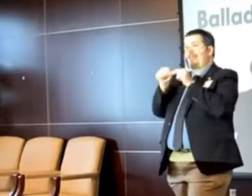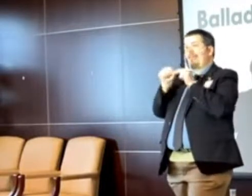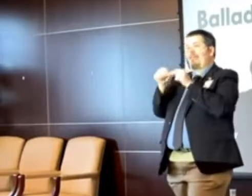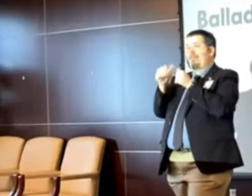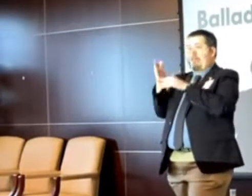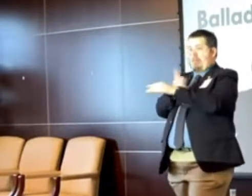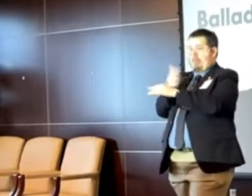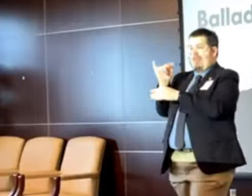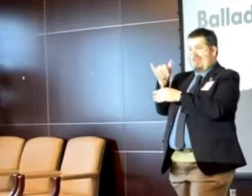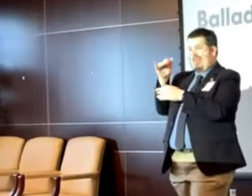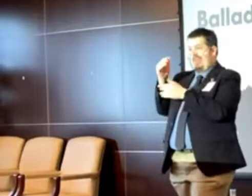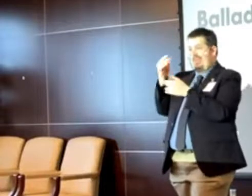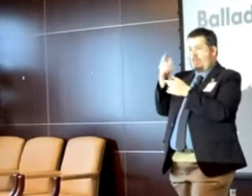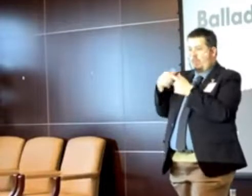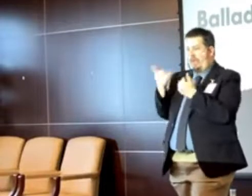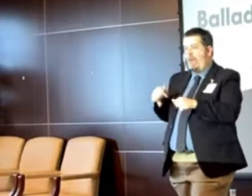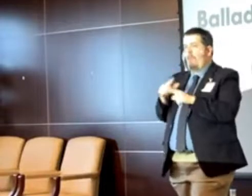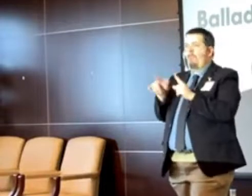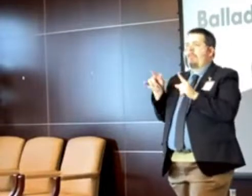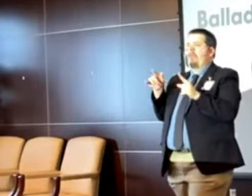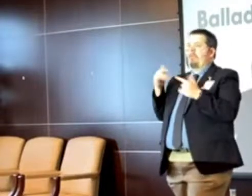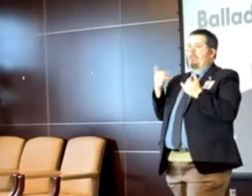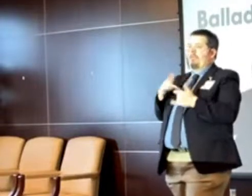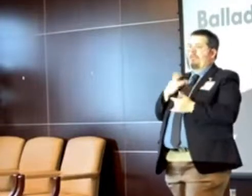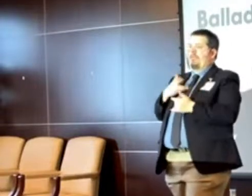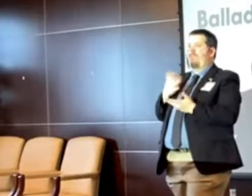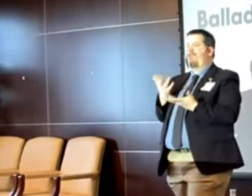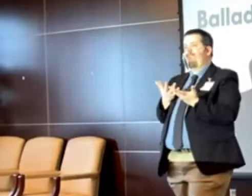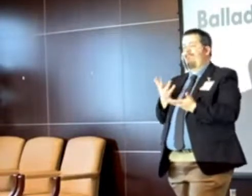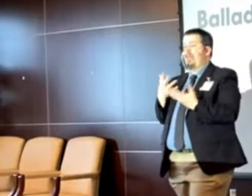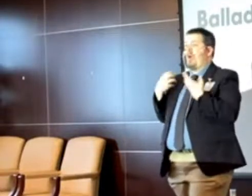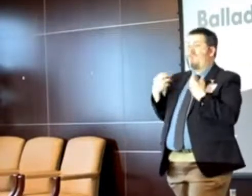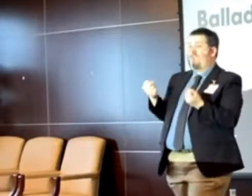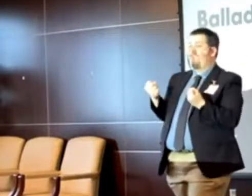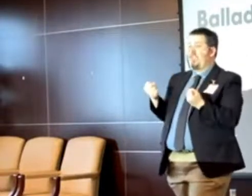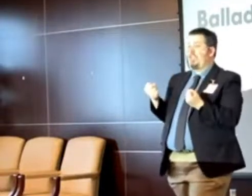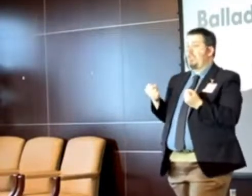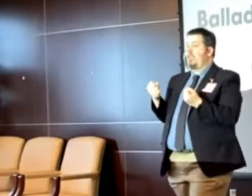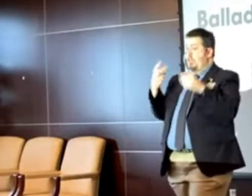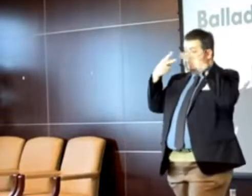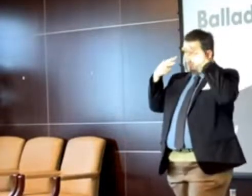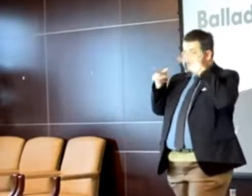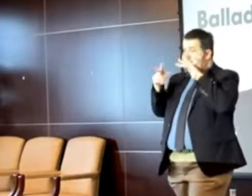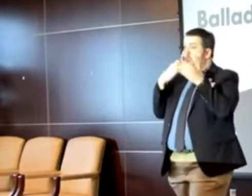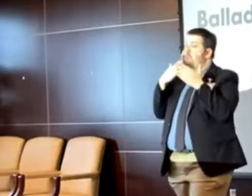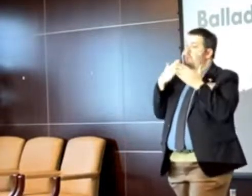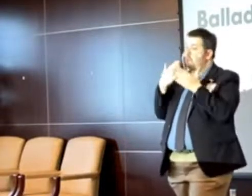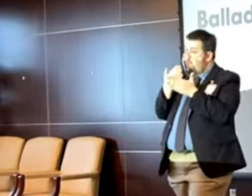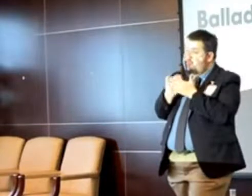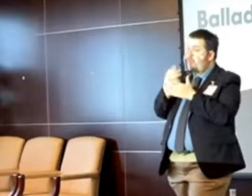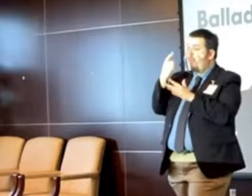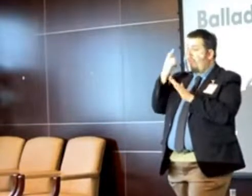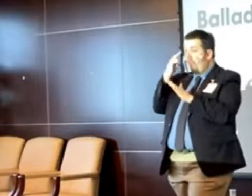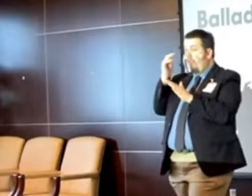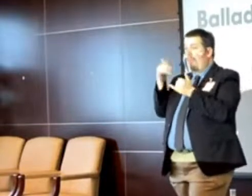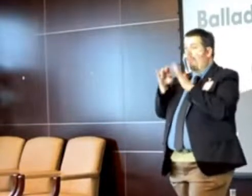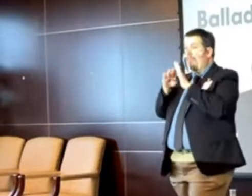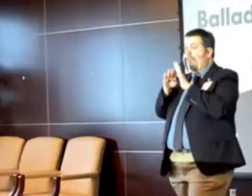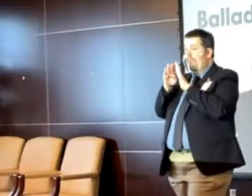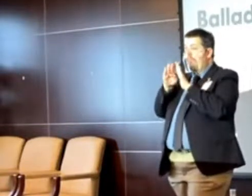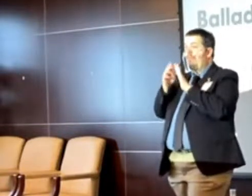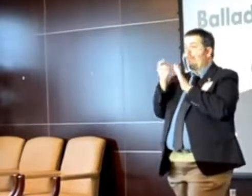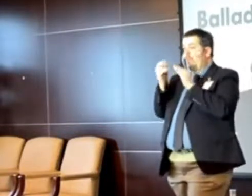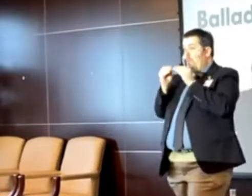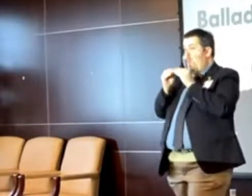that data as we can. But as of right now, we still feel relatively confident that our data is good, and we